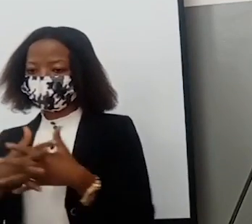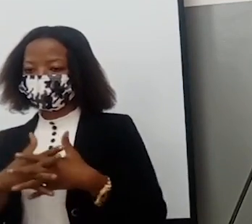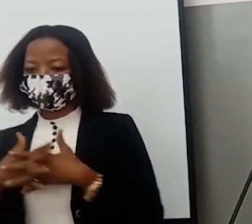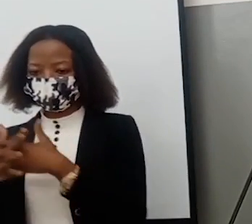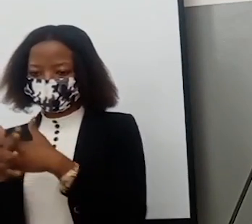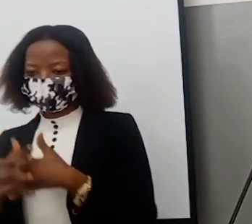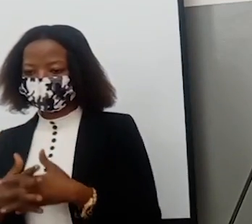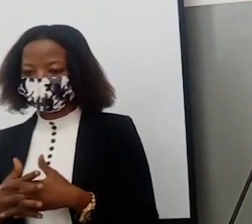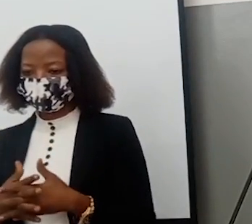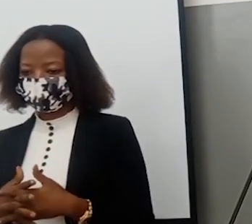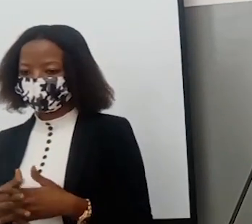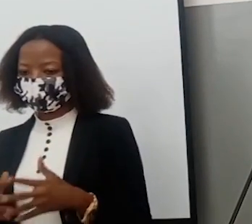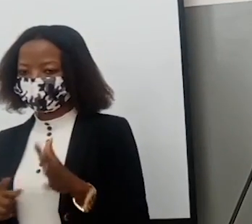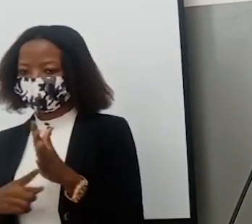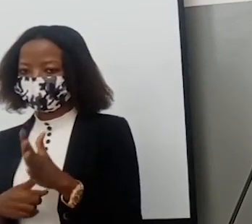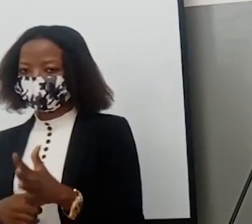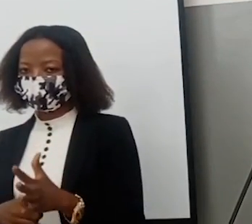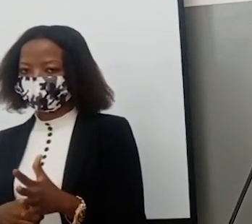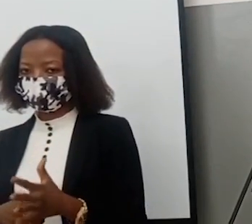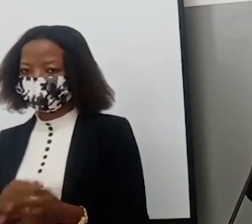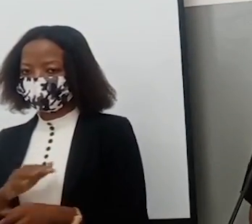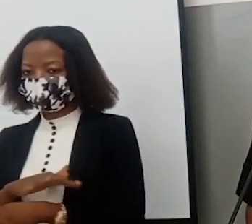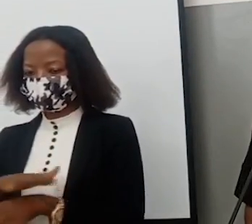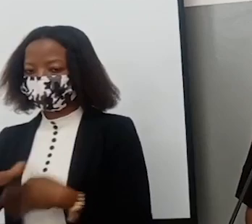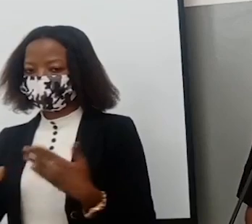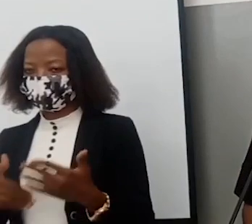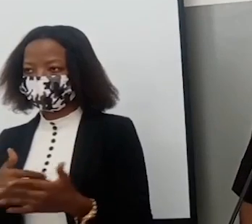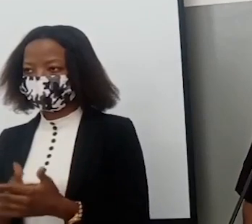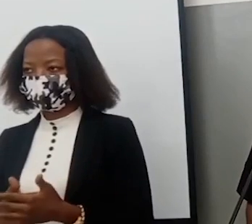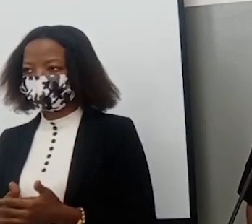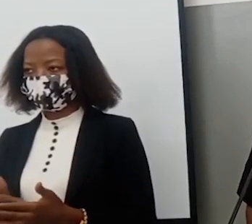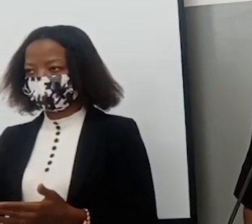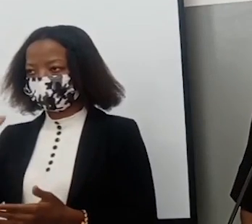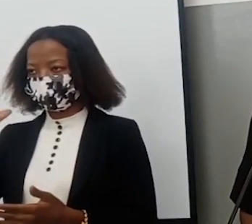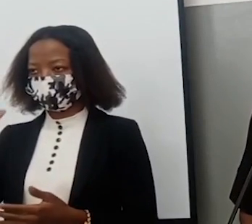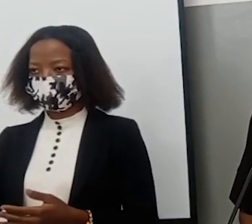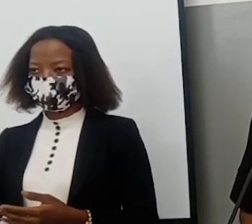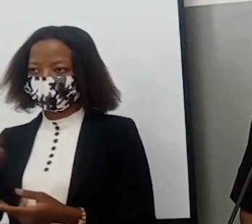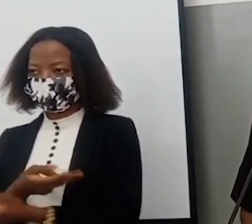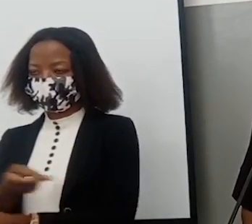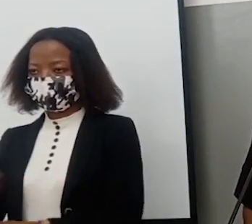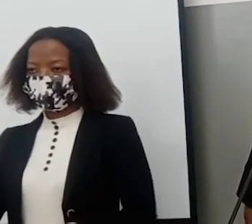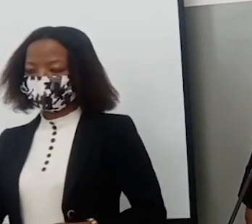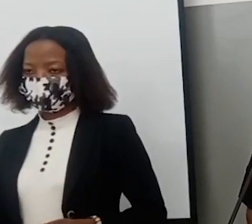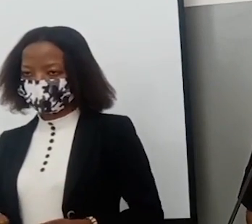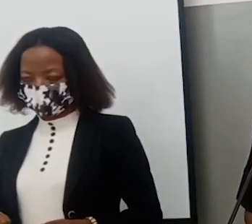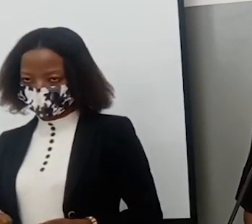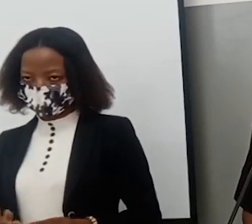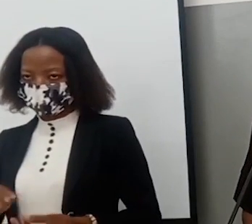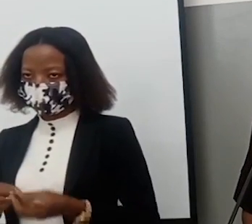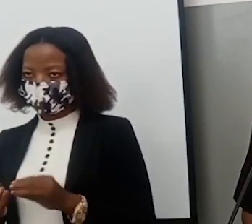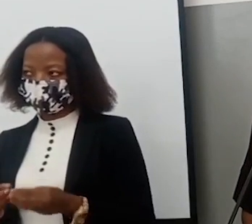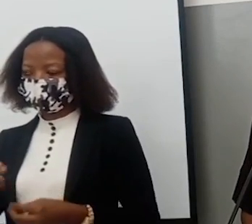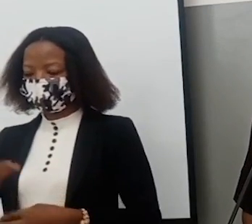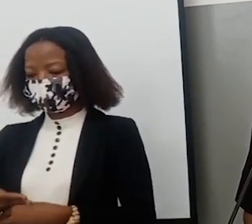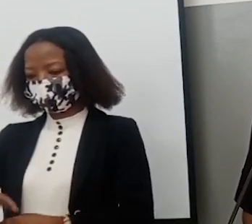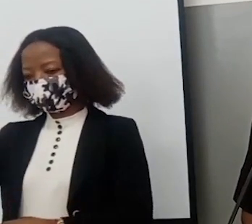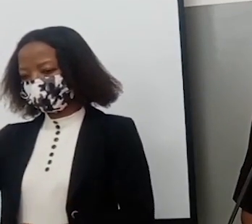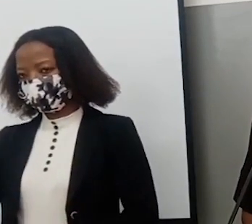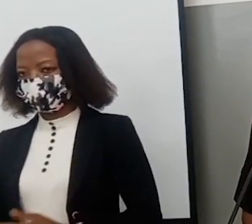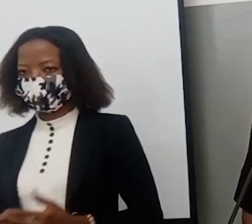is now detected, I think, in all 50 states, and cases have gone up exponentially in the United